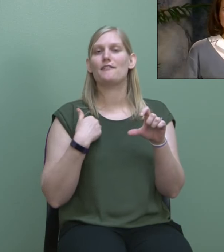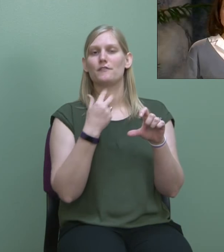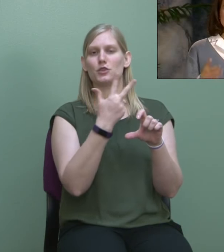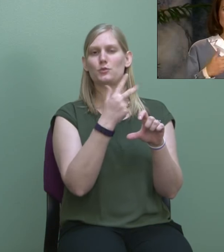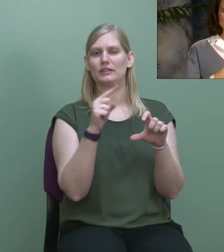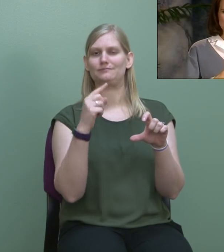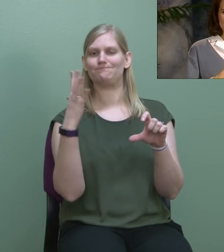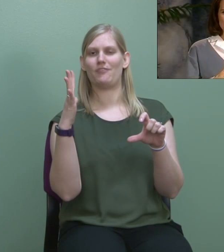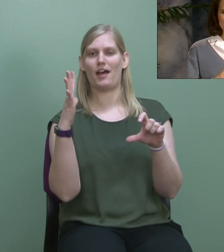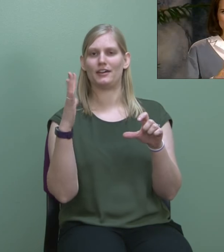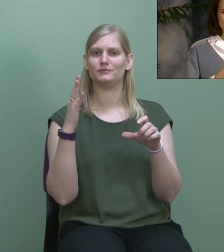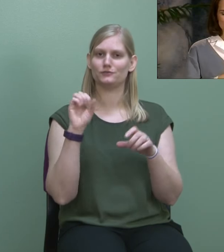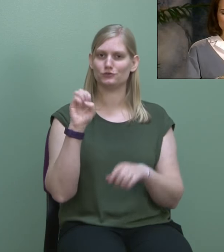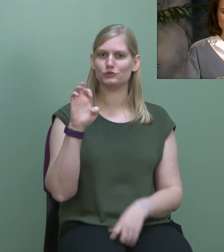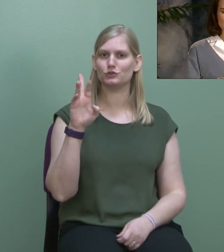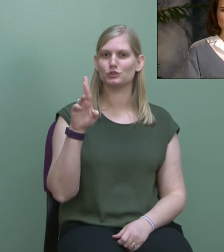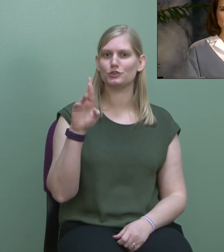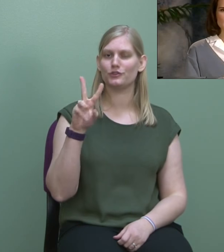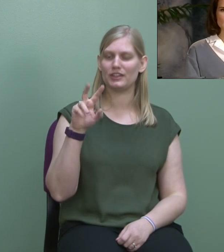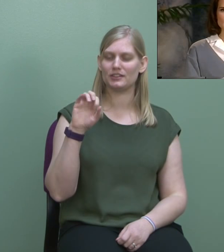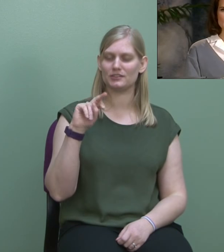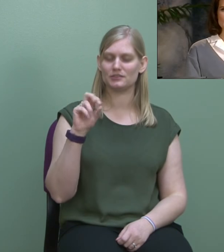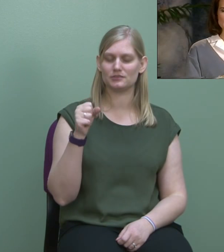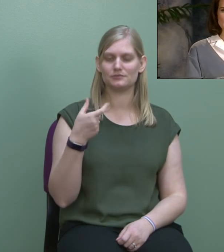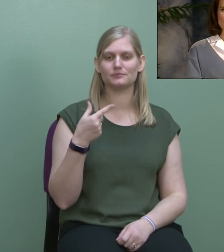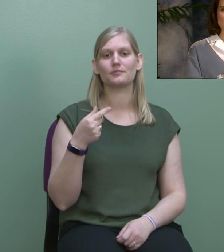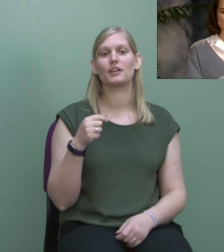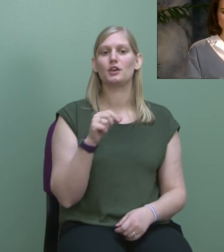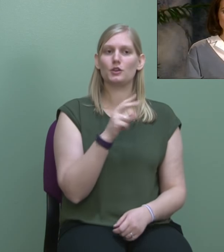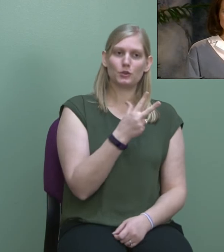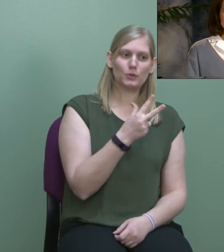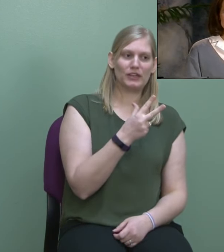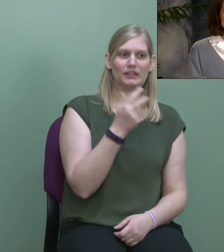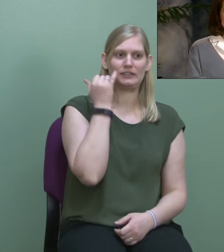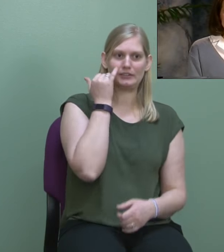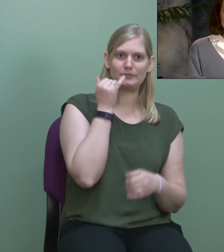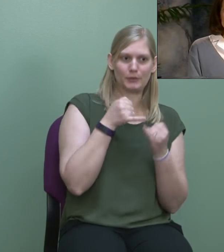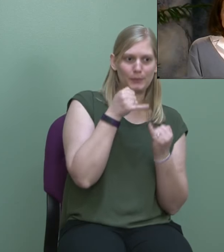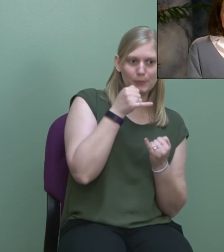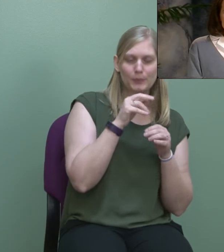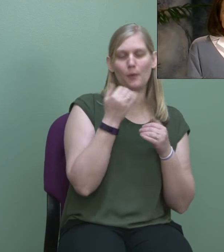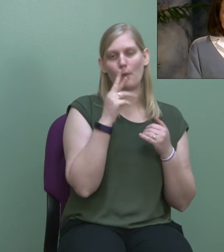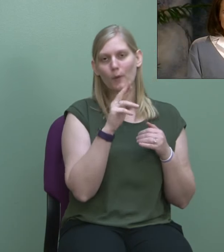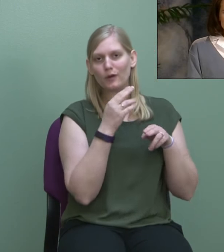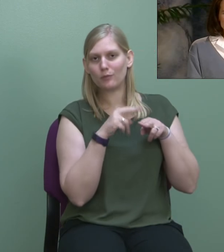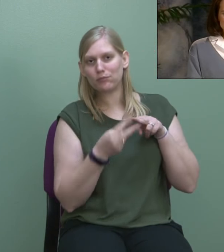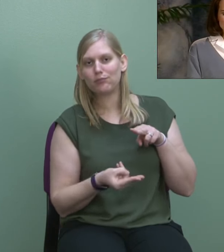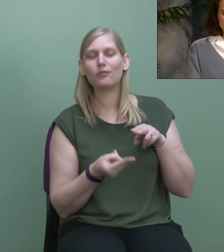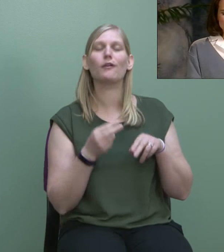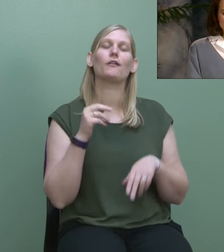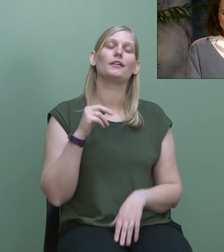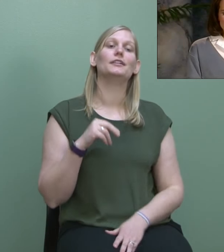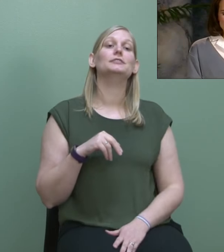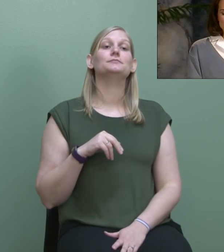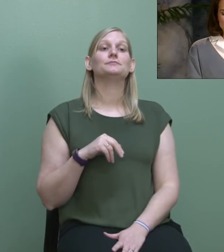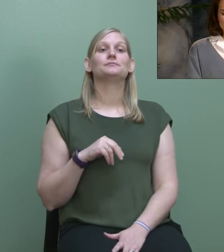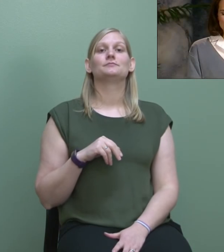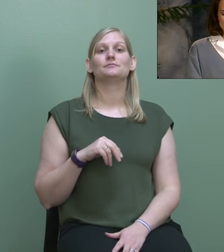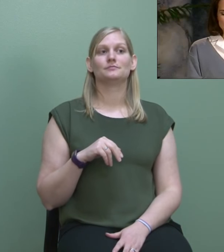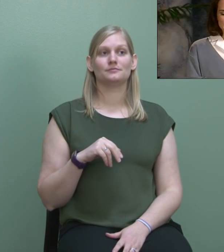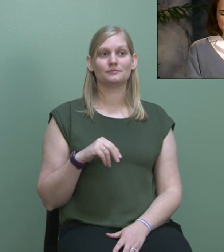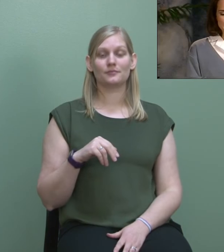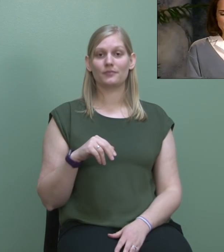servings. Again, the smaller number for those who are smaller or interested in losing weight. From this and